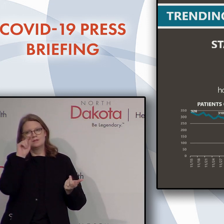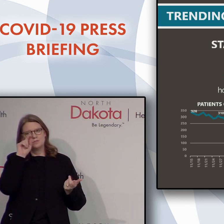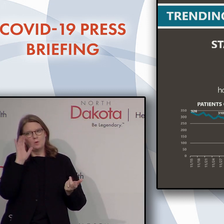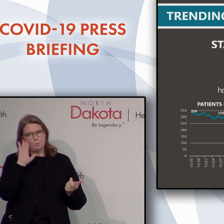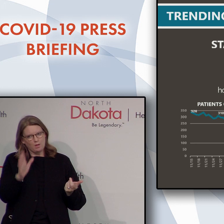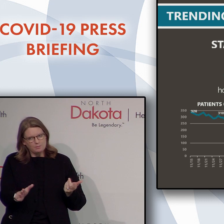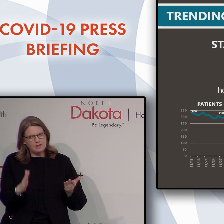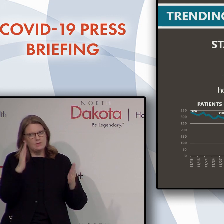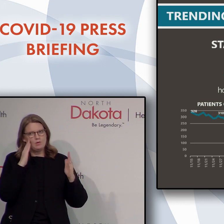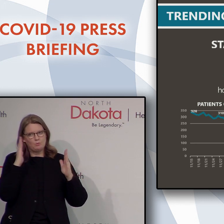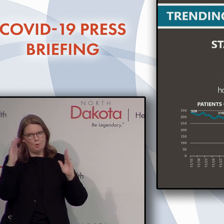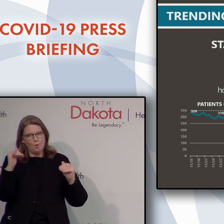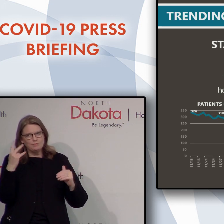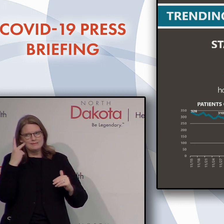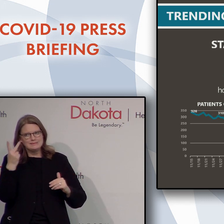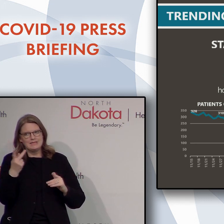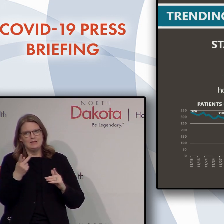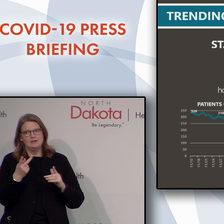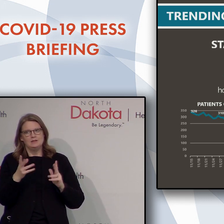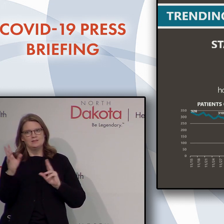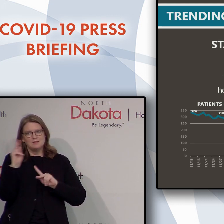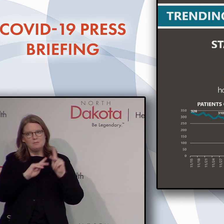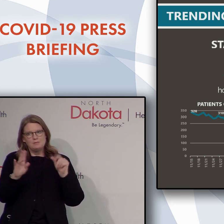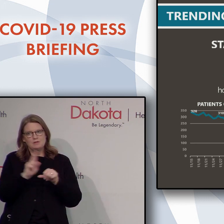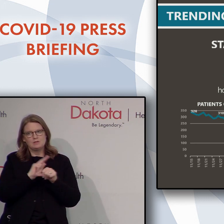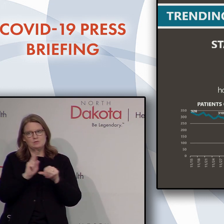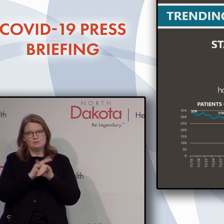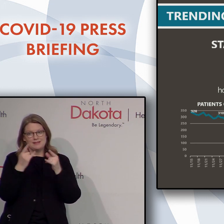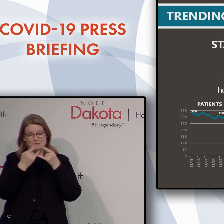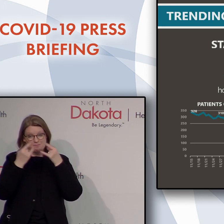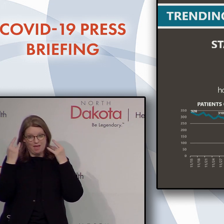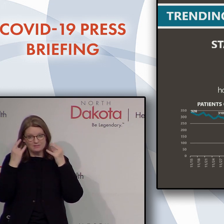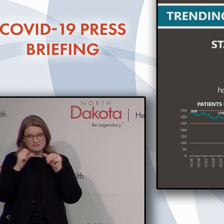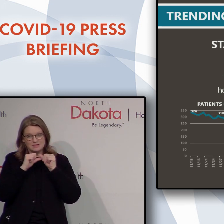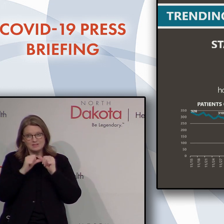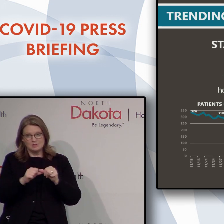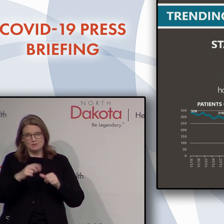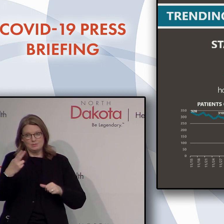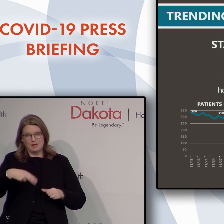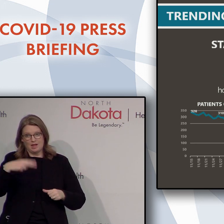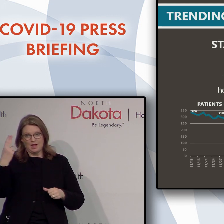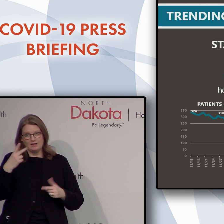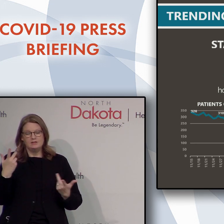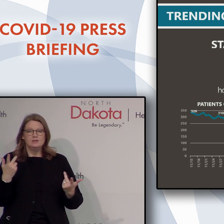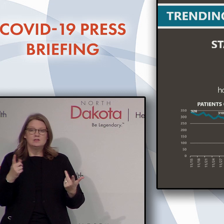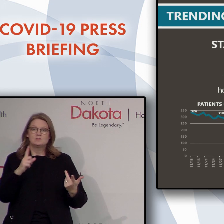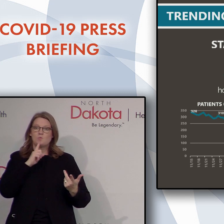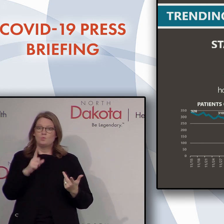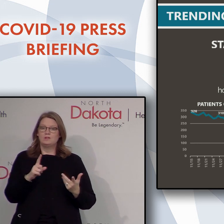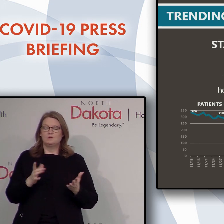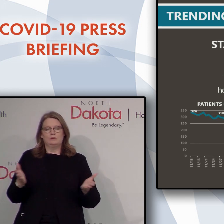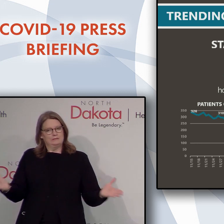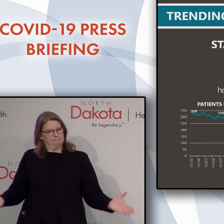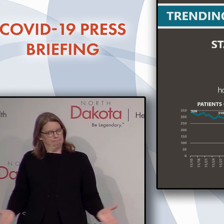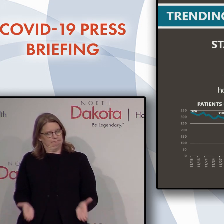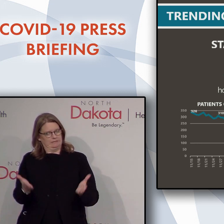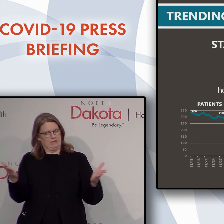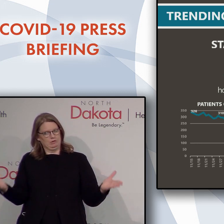to continue to see, the number of people wearing masks in North Dakota remain high. And so again, we're strongly